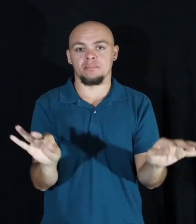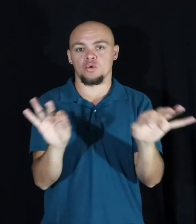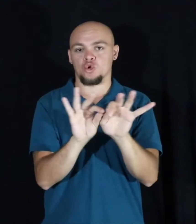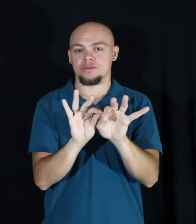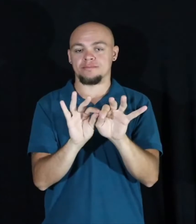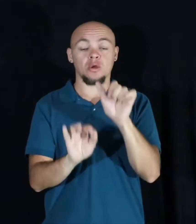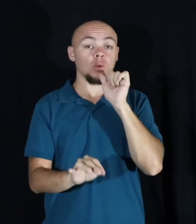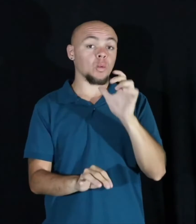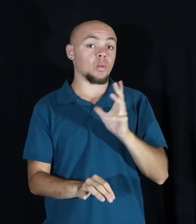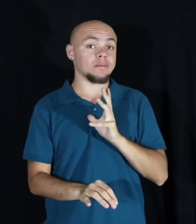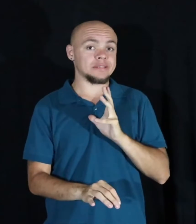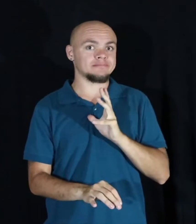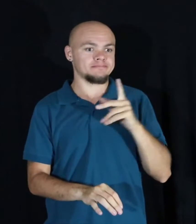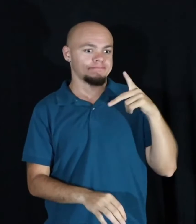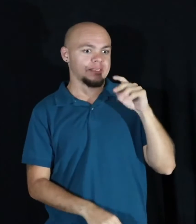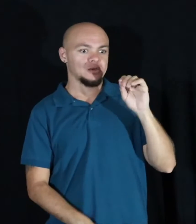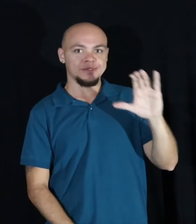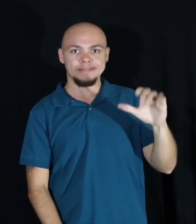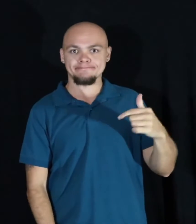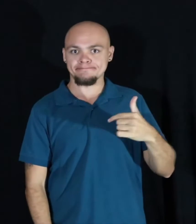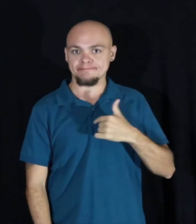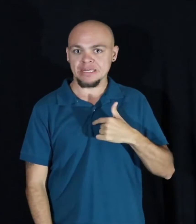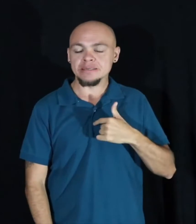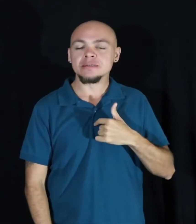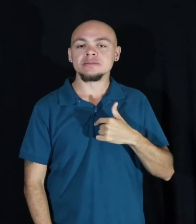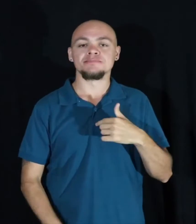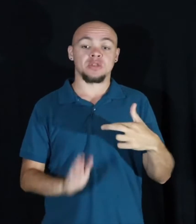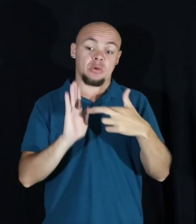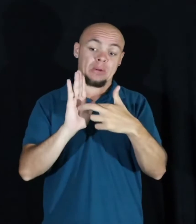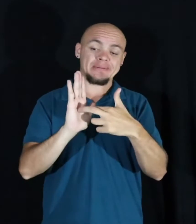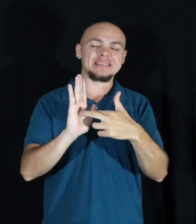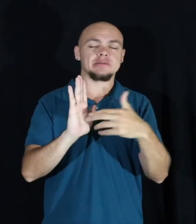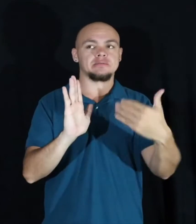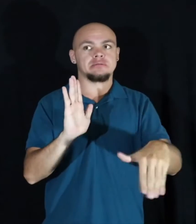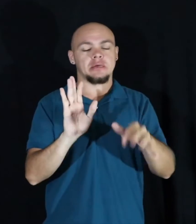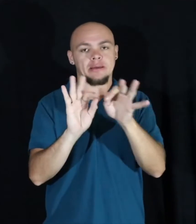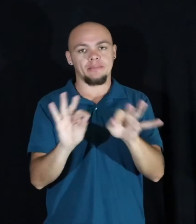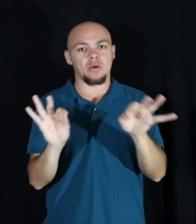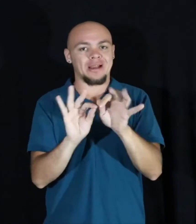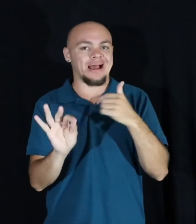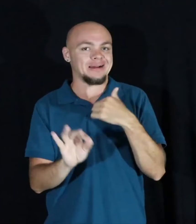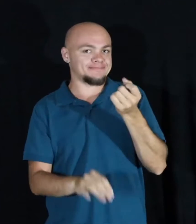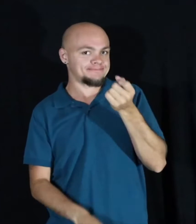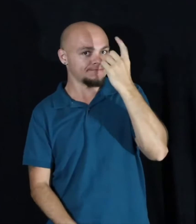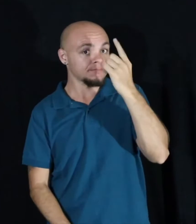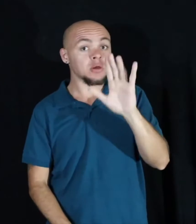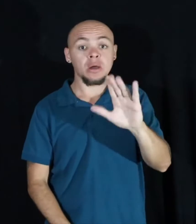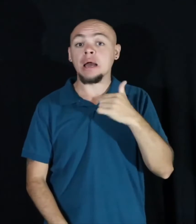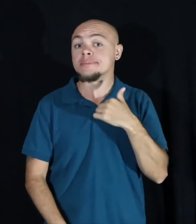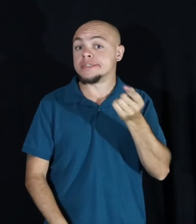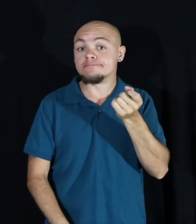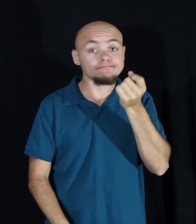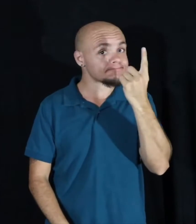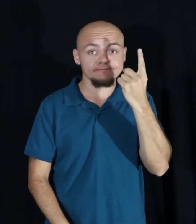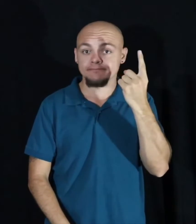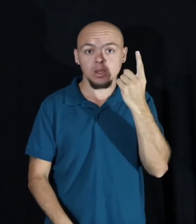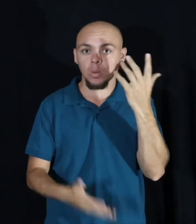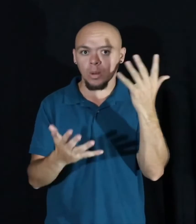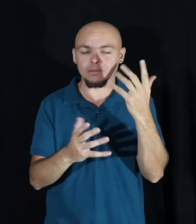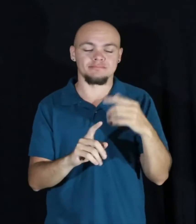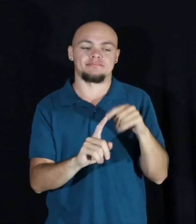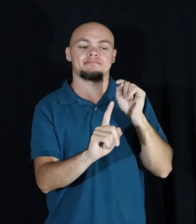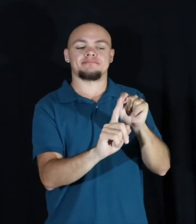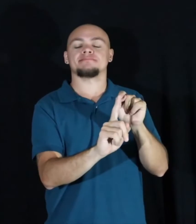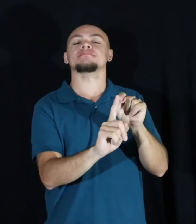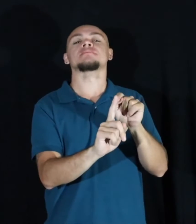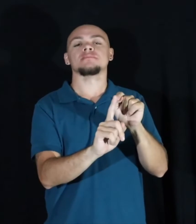As a woman of color, I know how important representation is. But what I didn't know was how important having